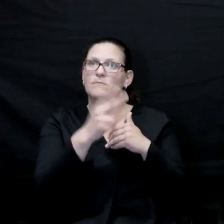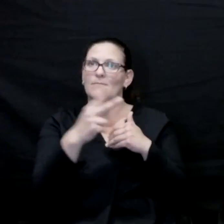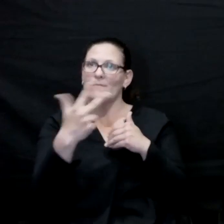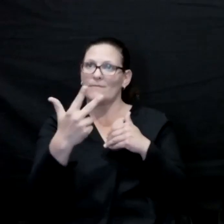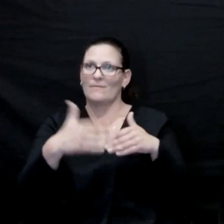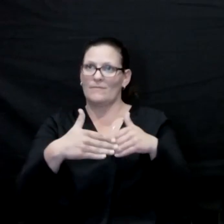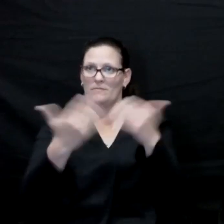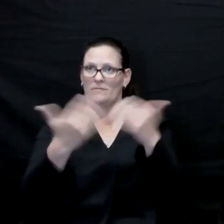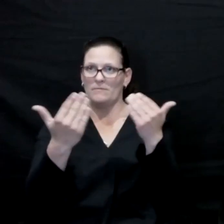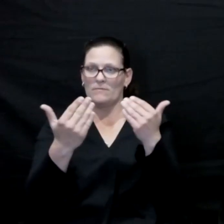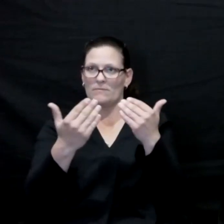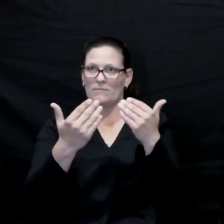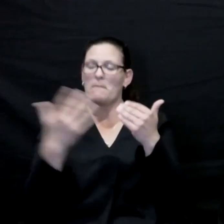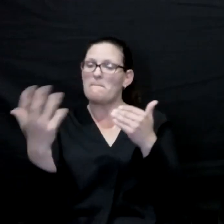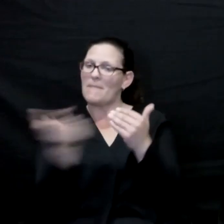Tribunal.